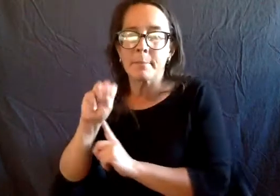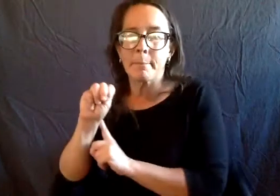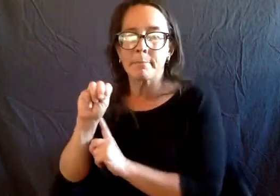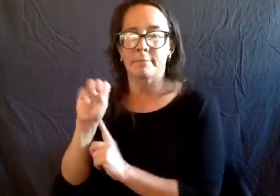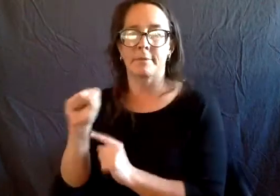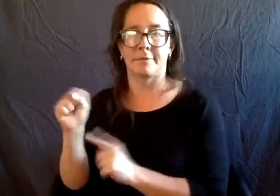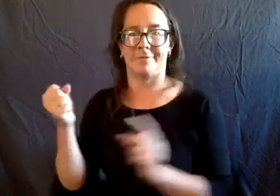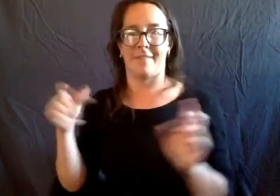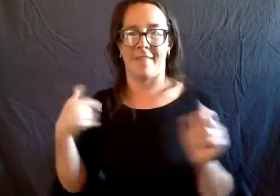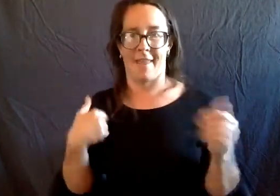moving.